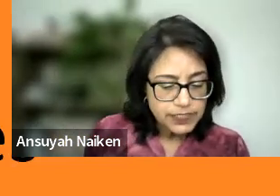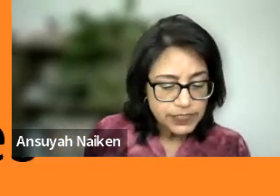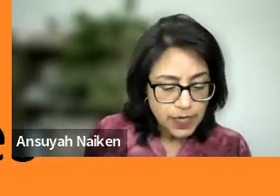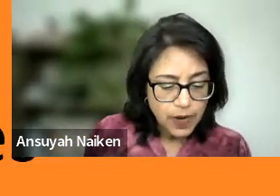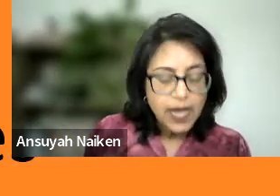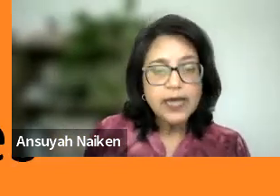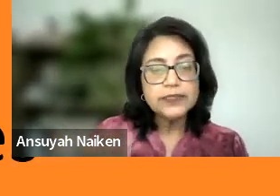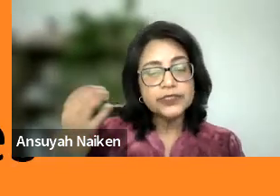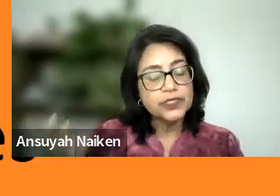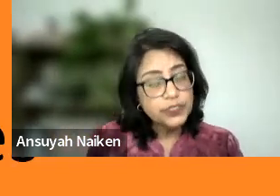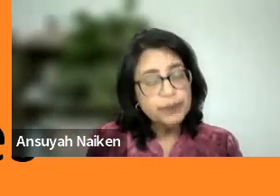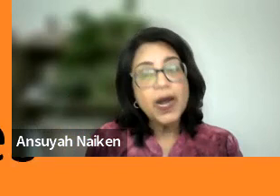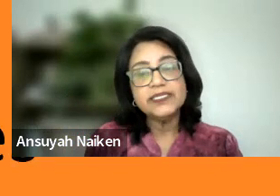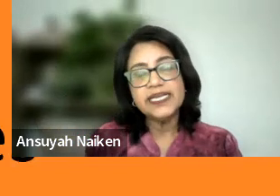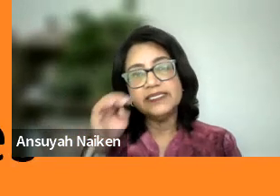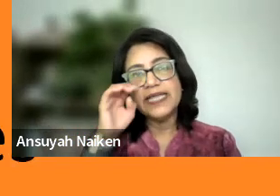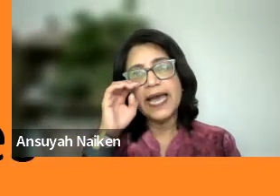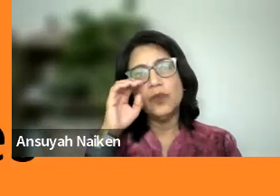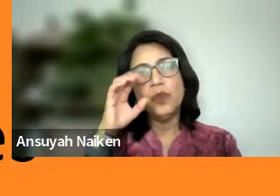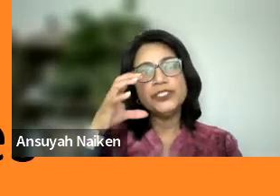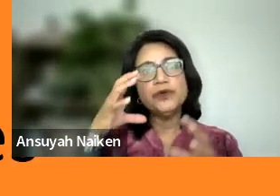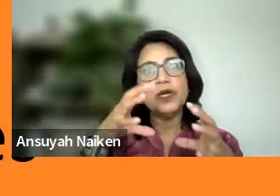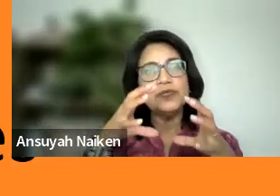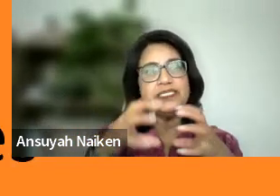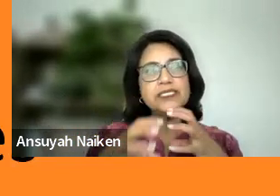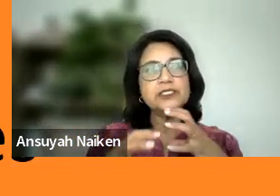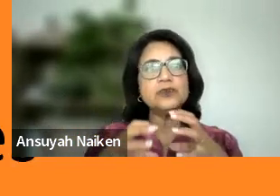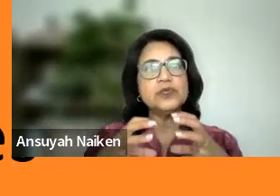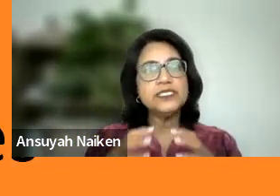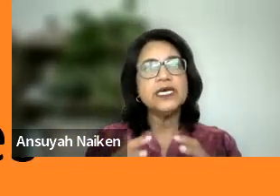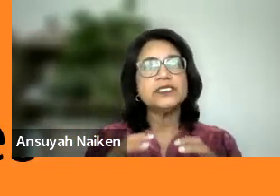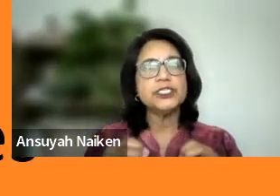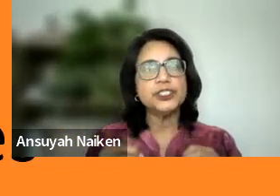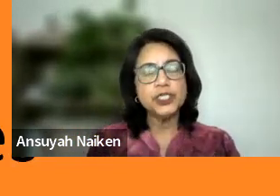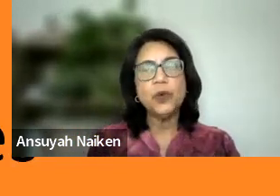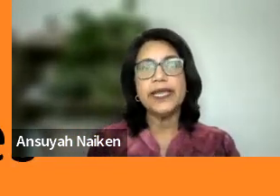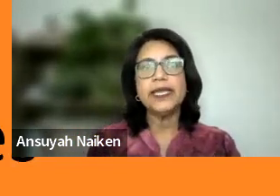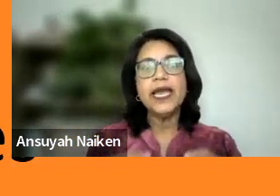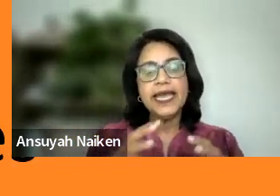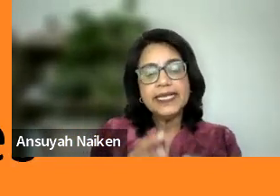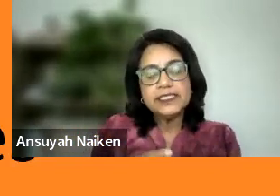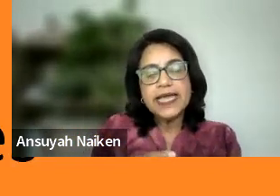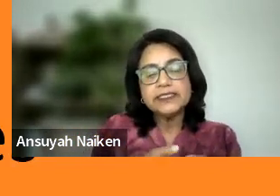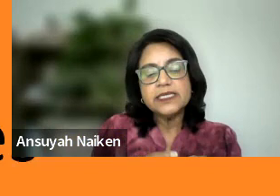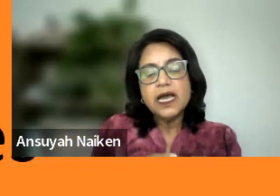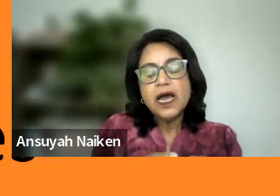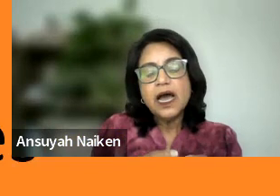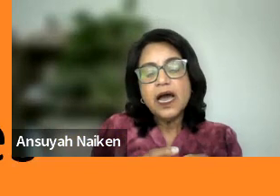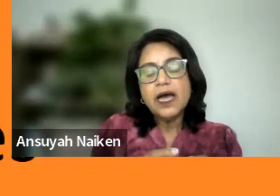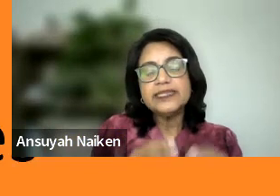them. The good part is that what recent research is showing is